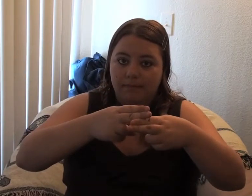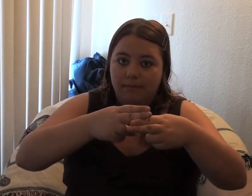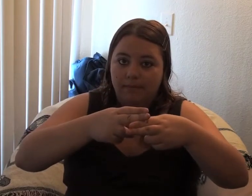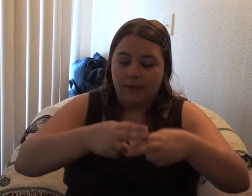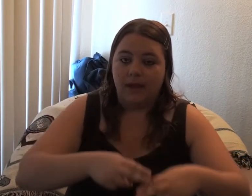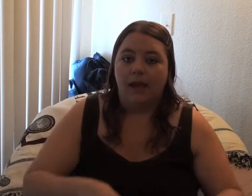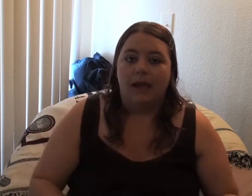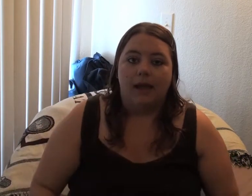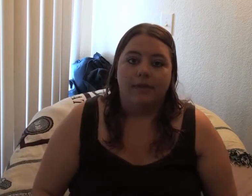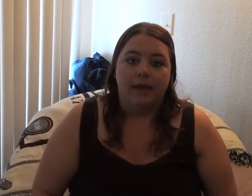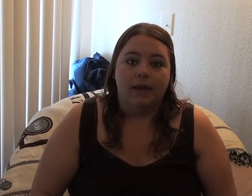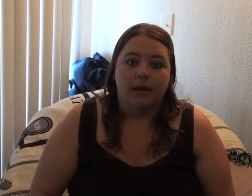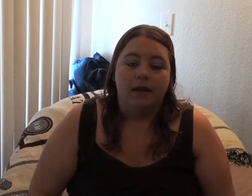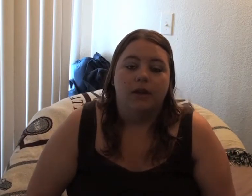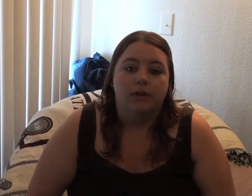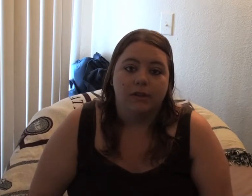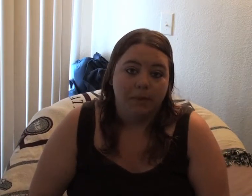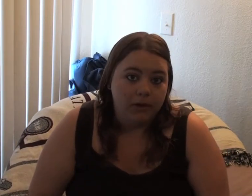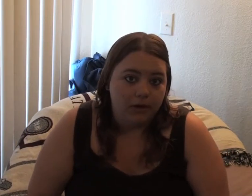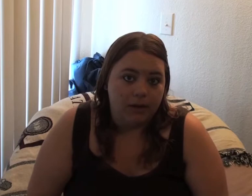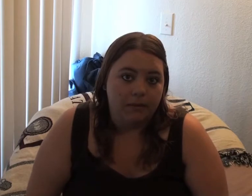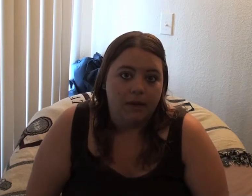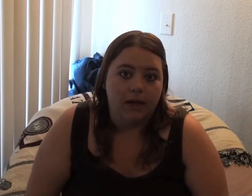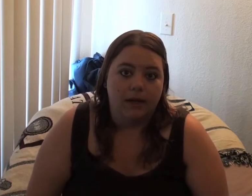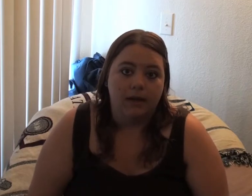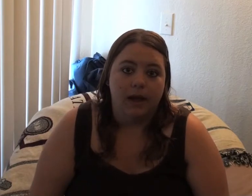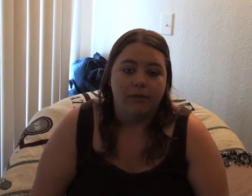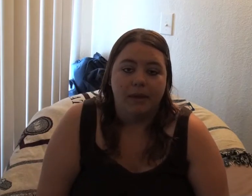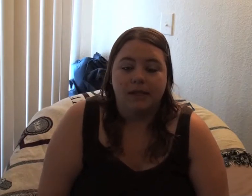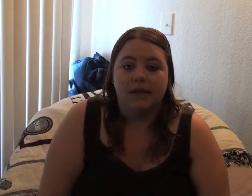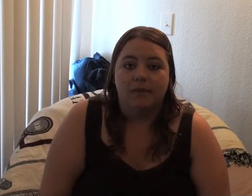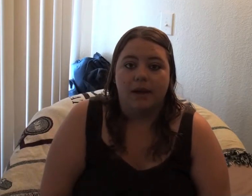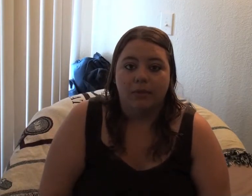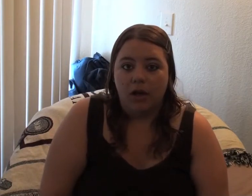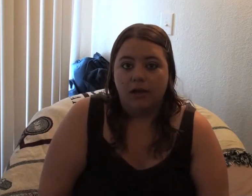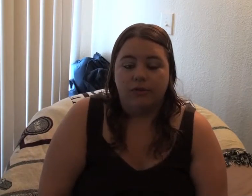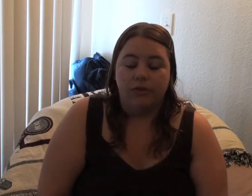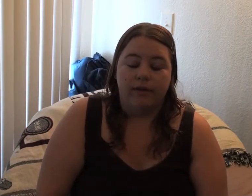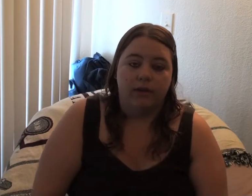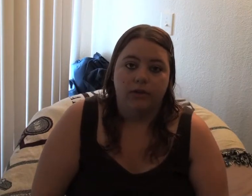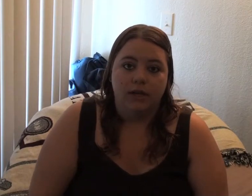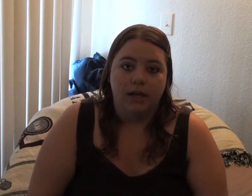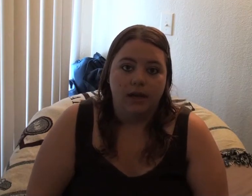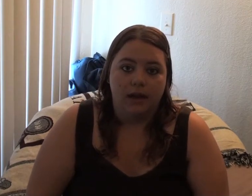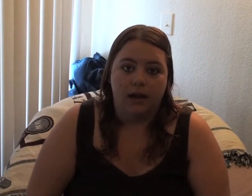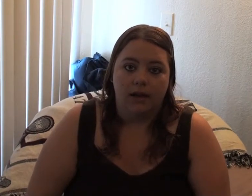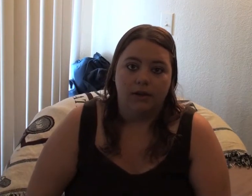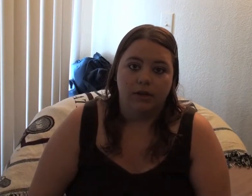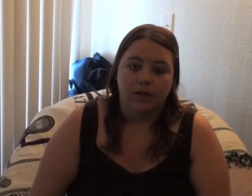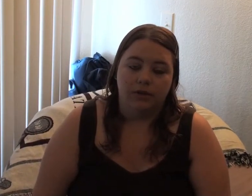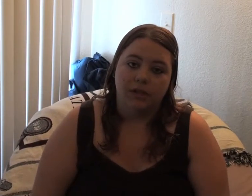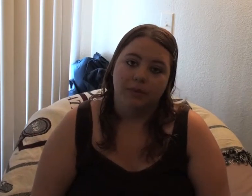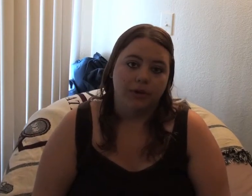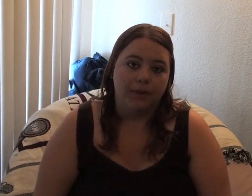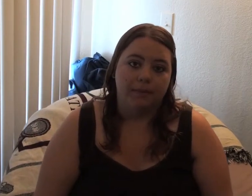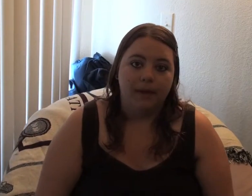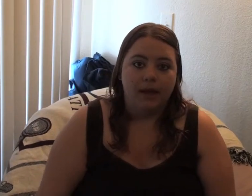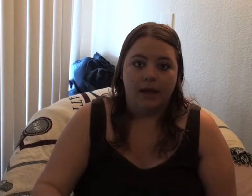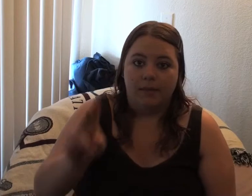and then you spell your name. And the alphabet is on my blog if you haven't learned it yet, and you can learn to spell your name. And